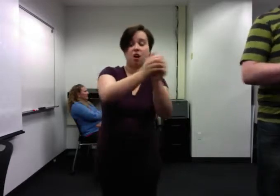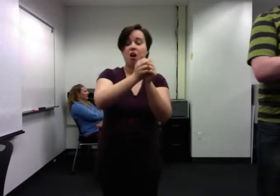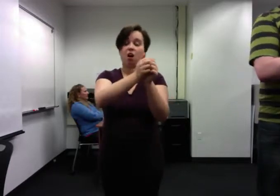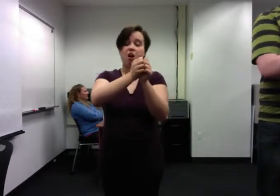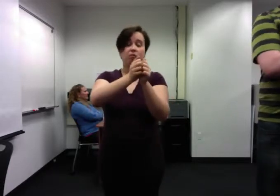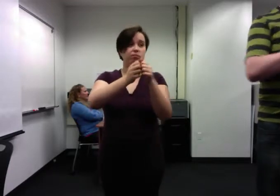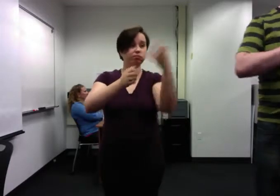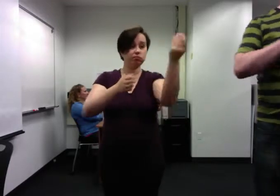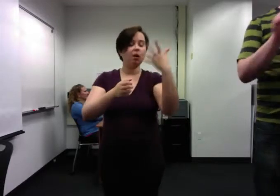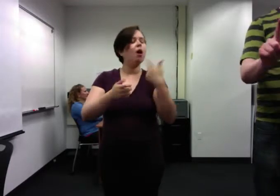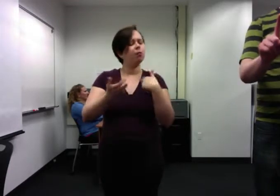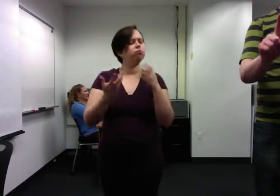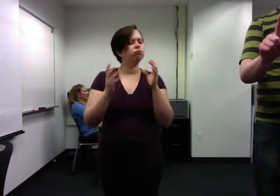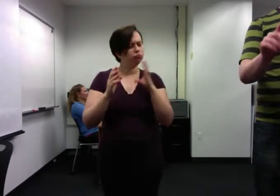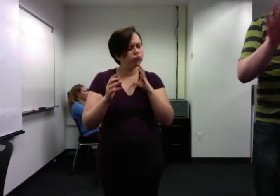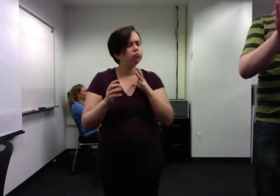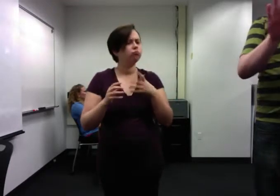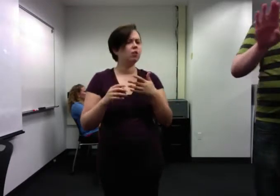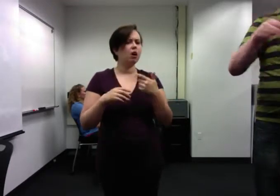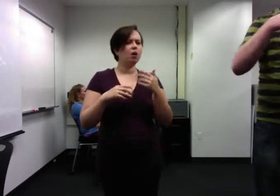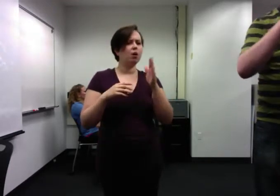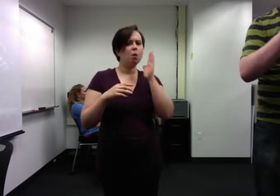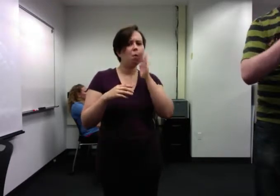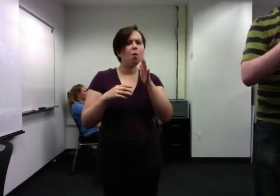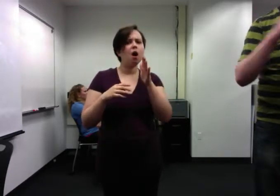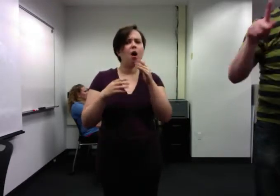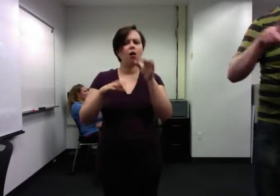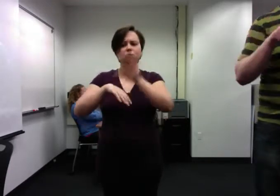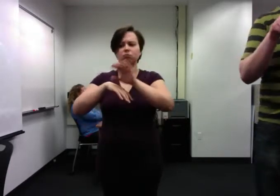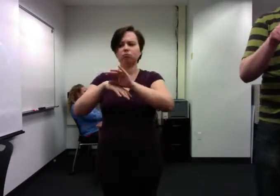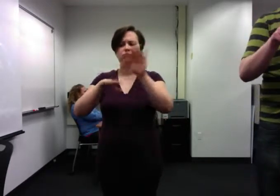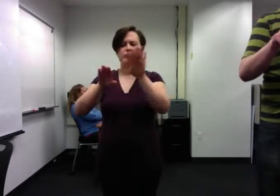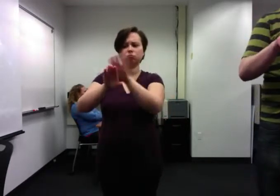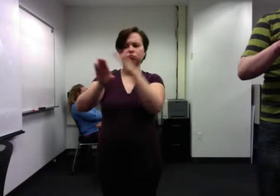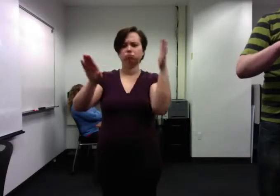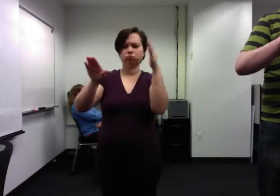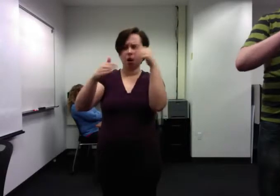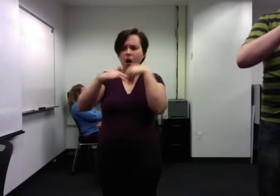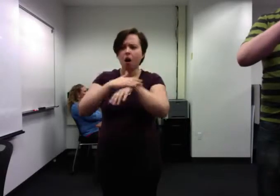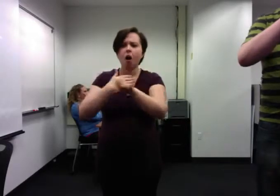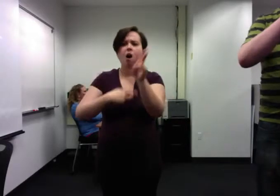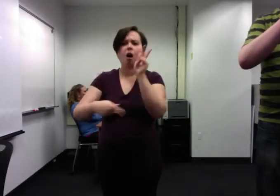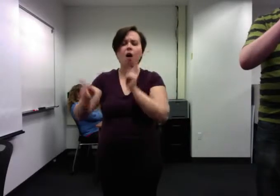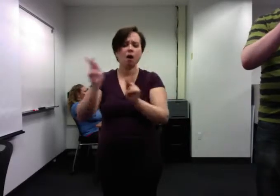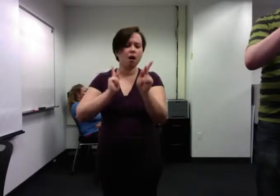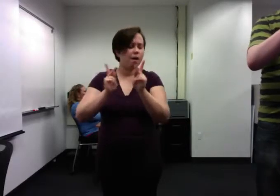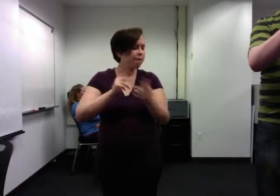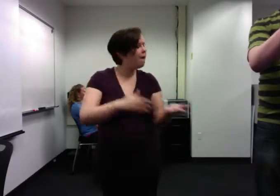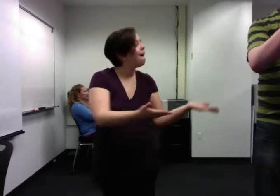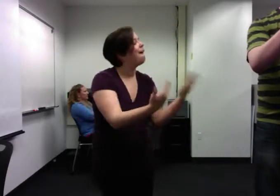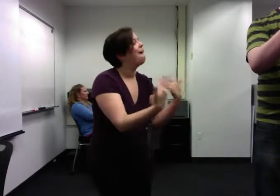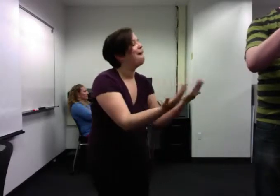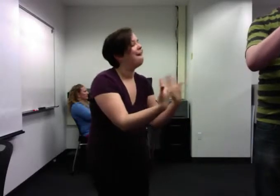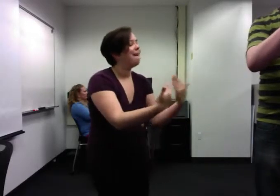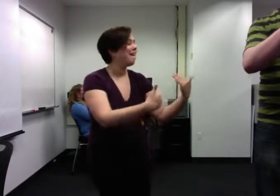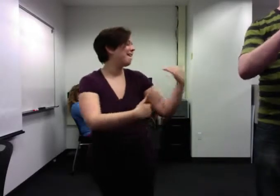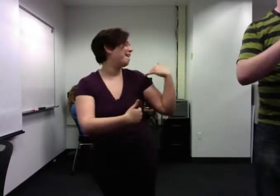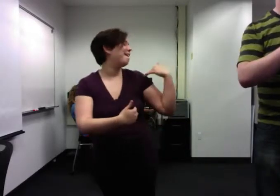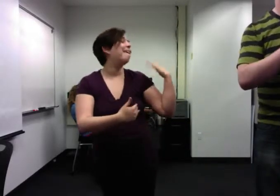door of this little church and everybody reached out for me and they took my hand and they pet my shoulder and they felt my hair.